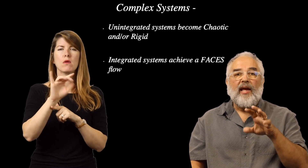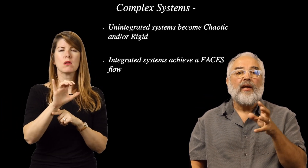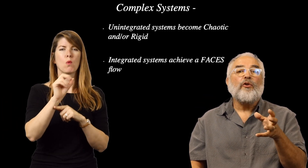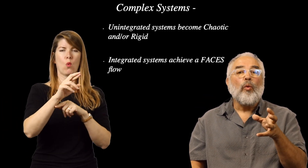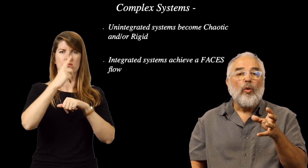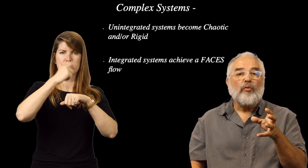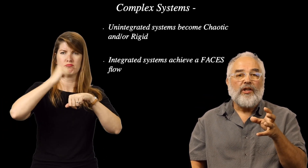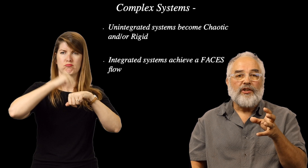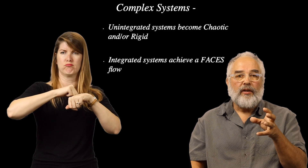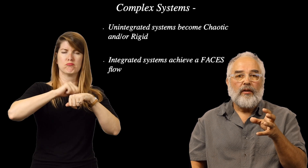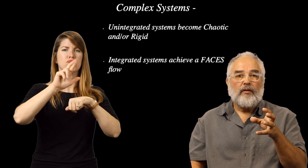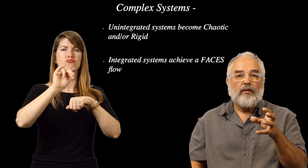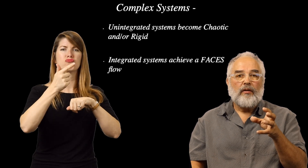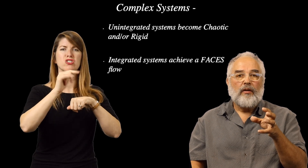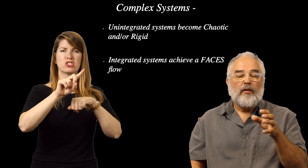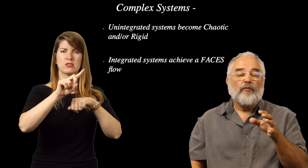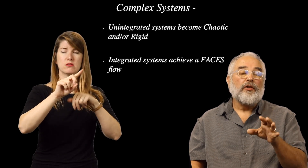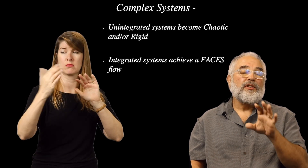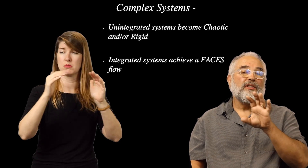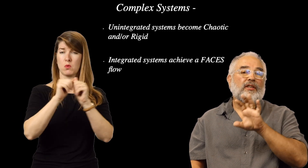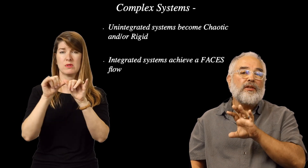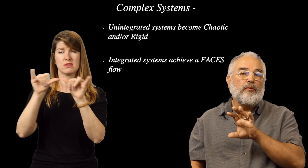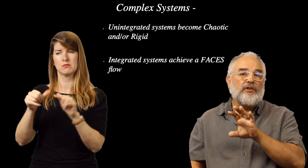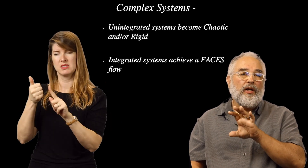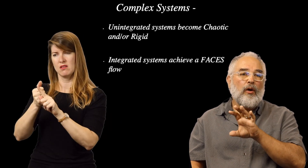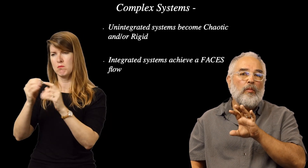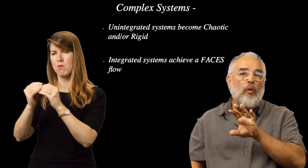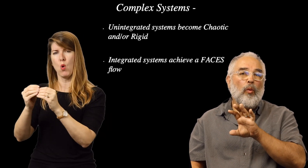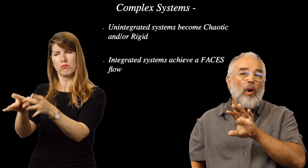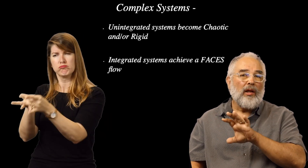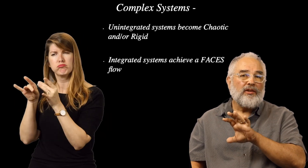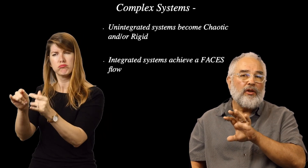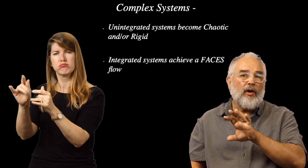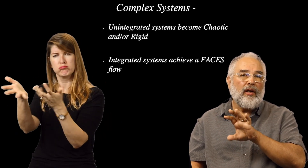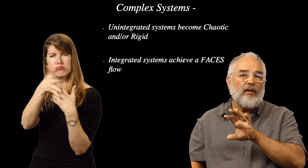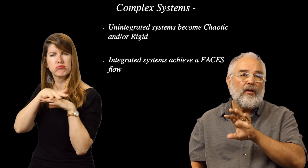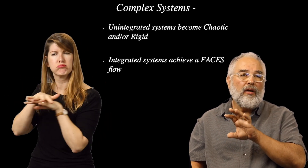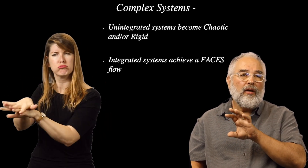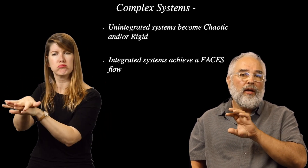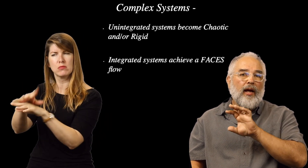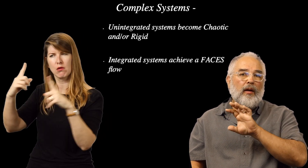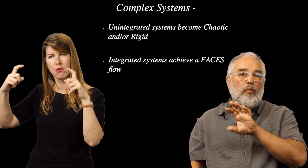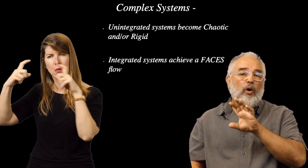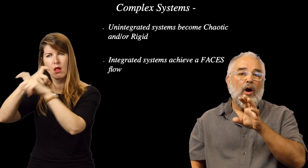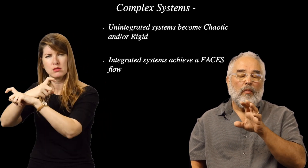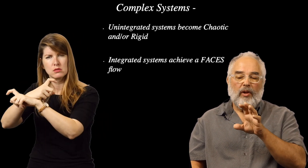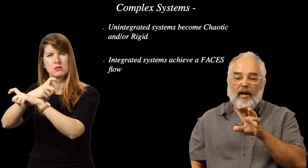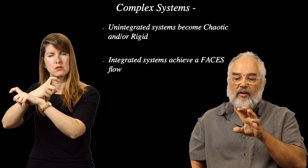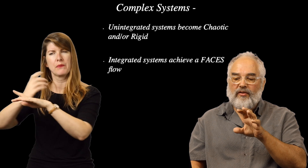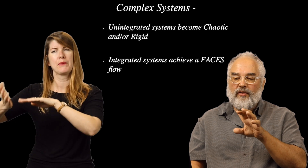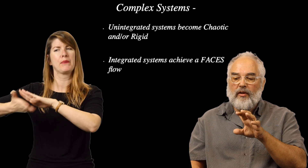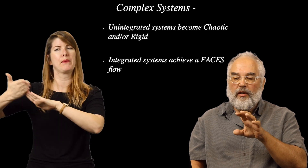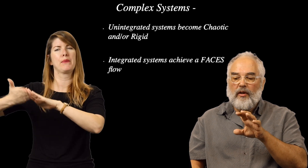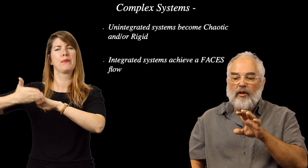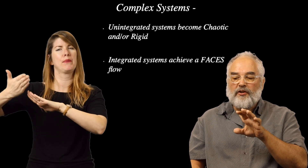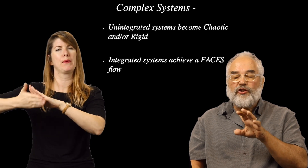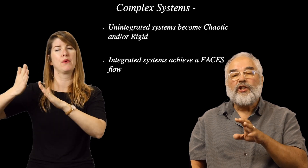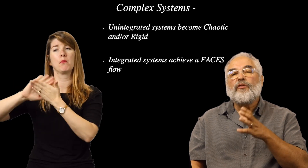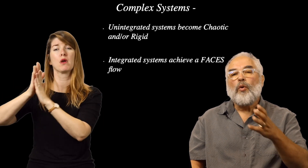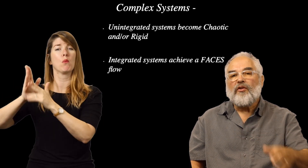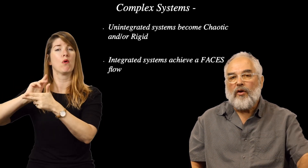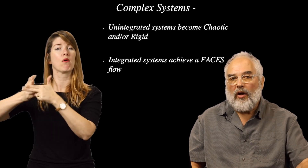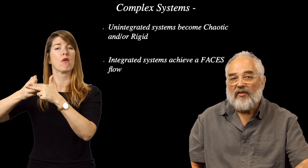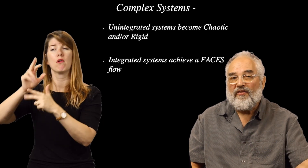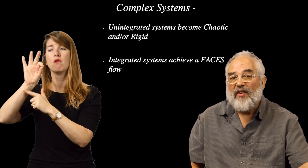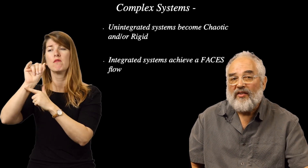chaotic and or rigid, versus systems that are more well integrated and more complex